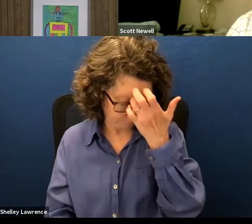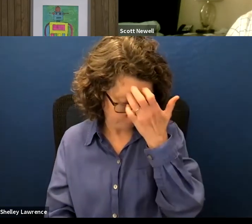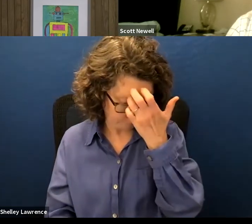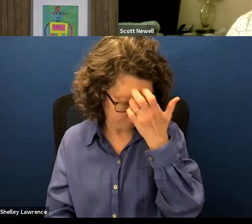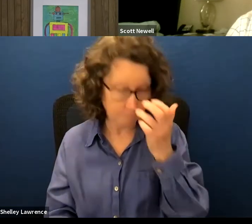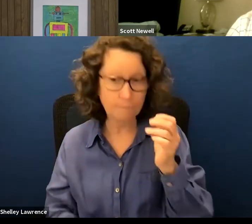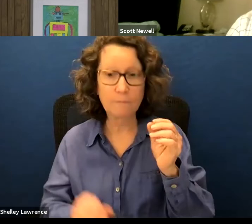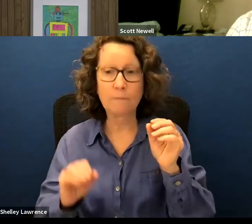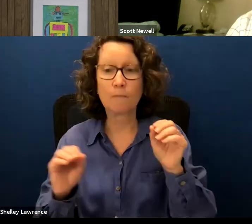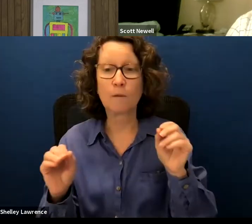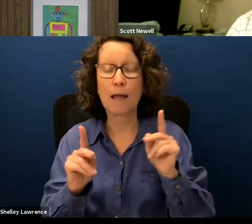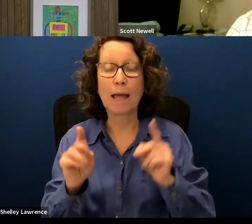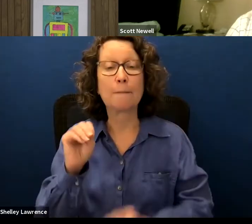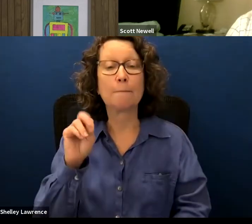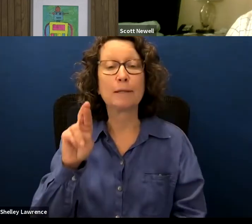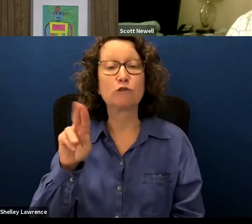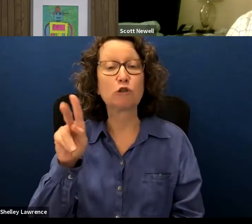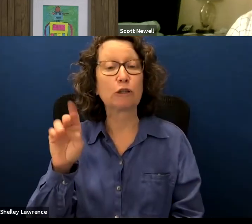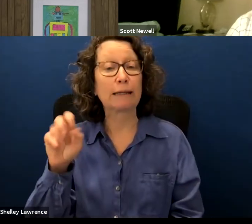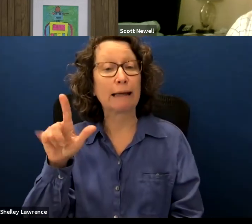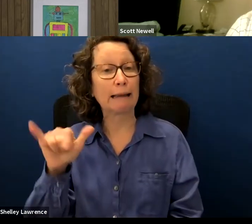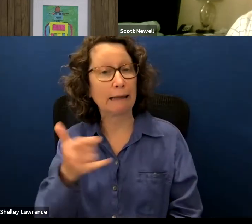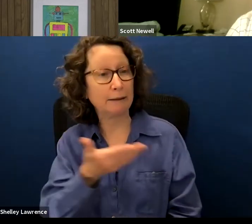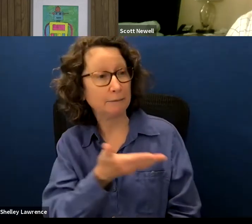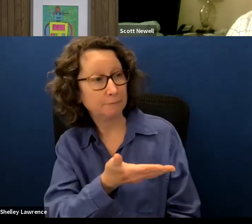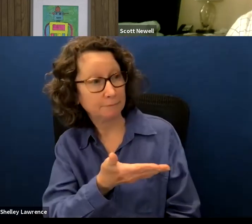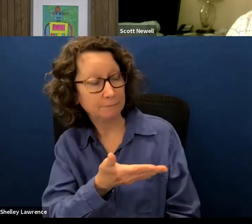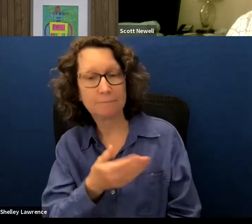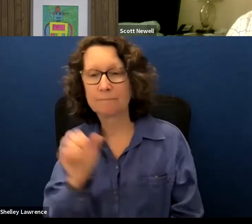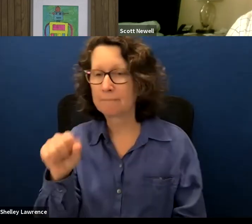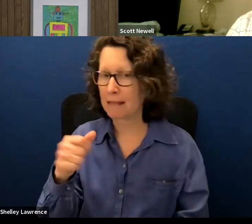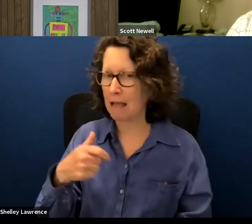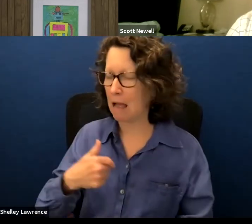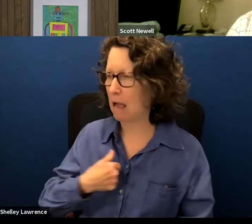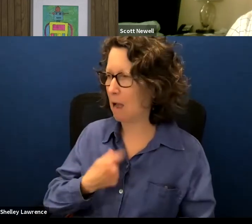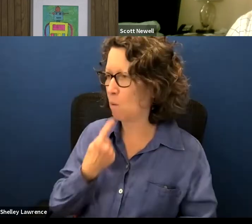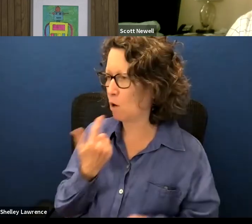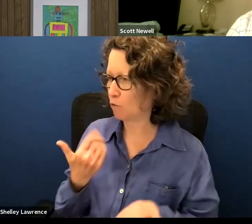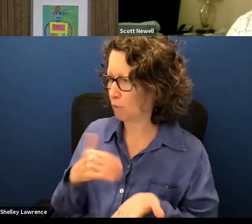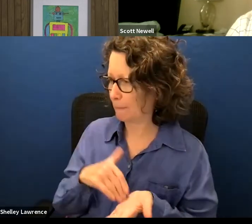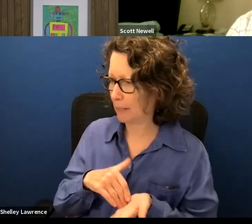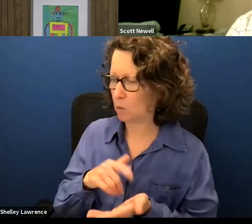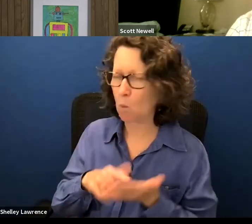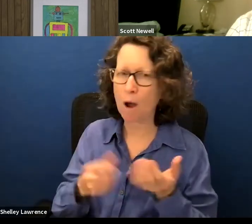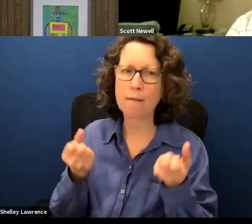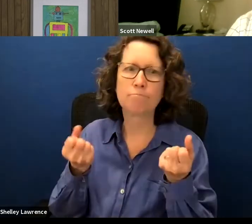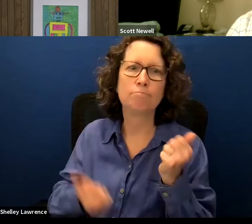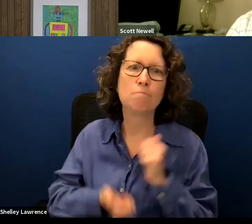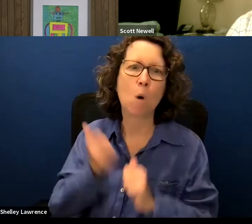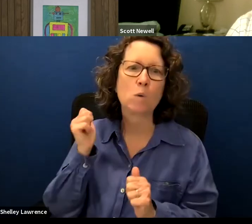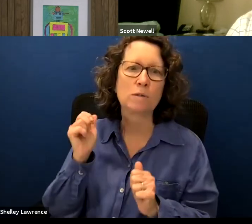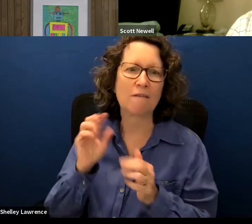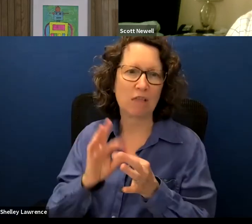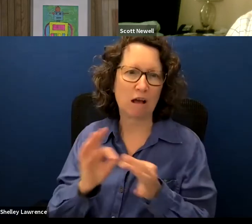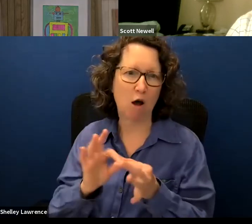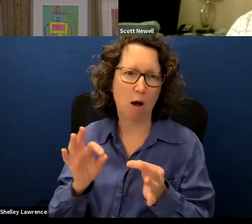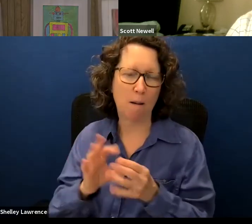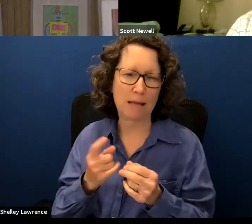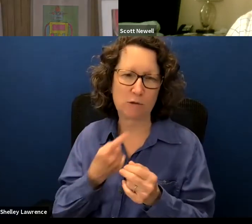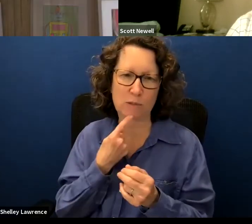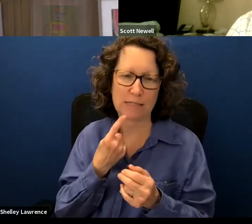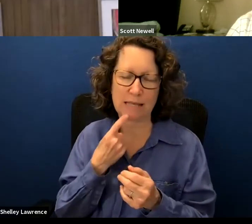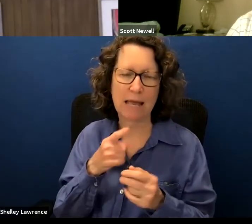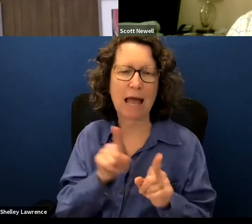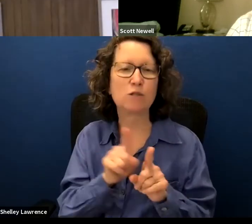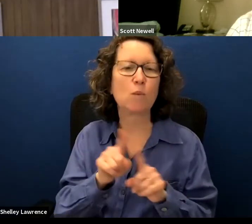Okay, certainly. Mr. Kelly. Yeah, I would echo what a vast majority of the public comments said, as well as my fellow